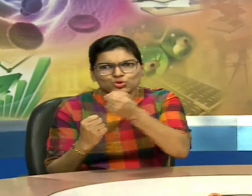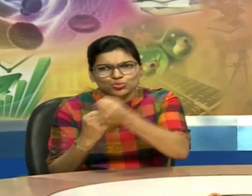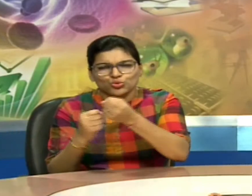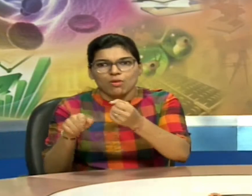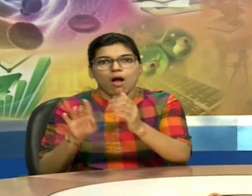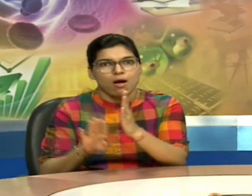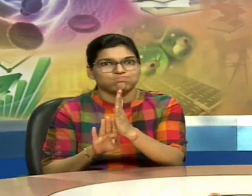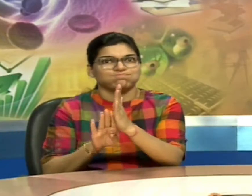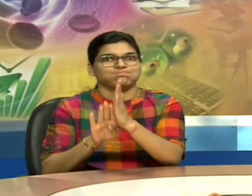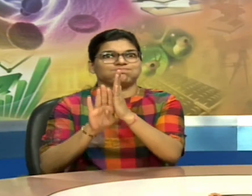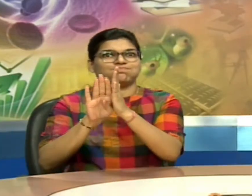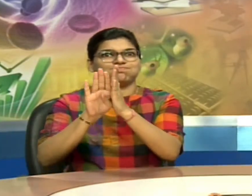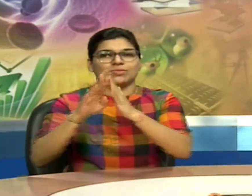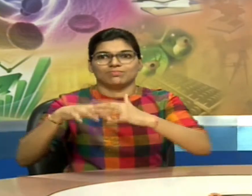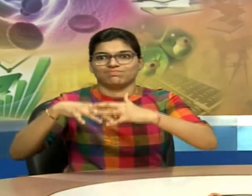is promote.